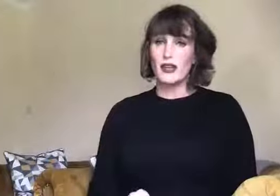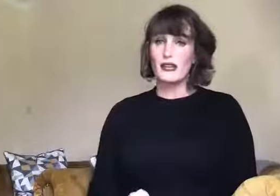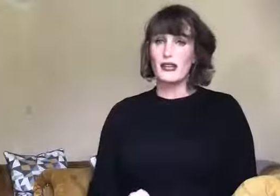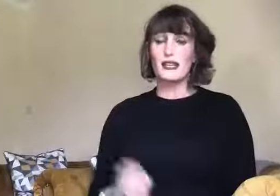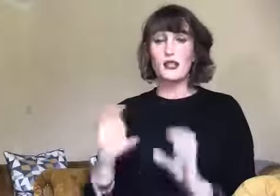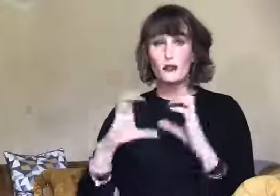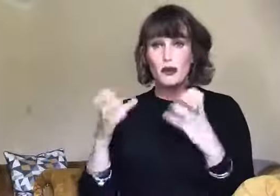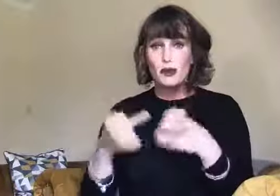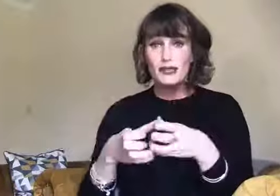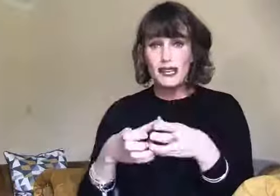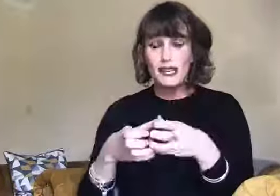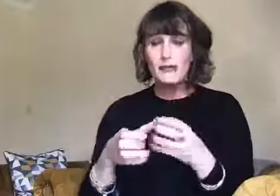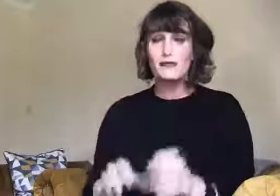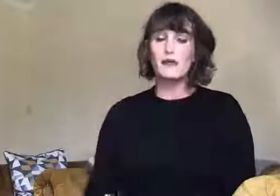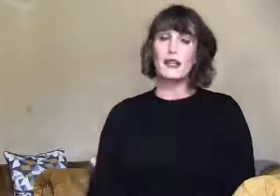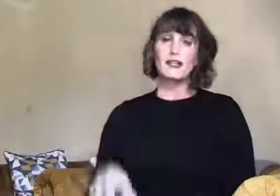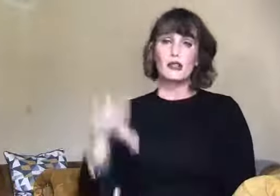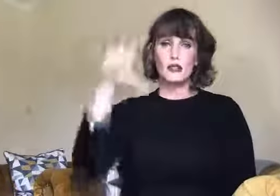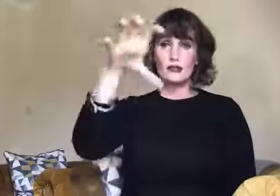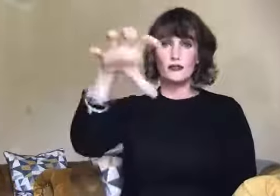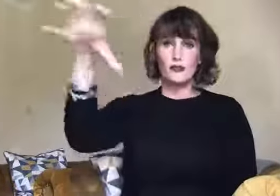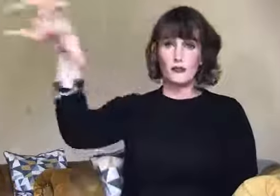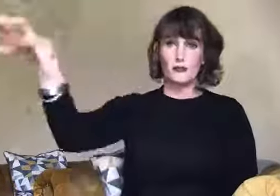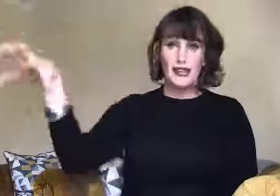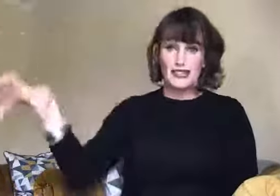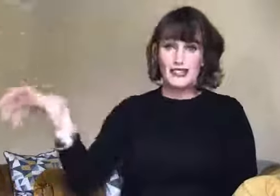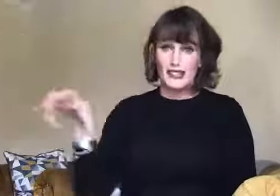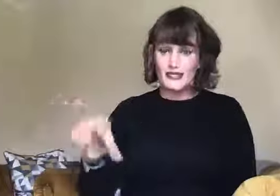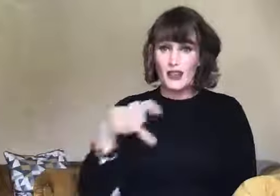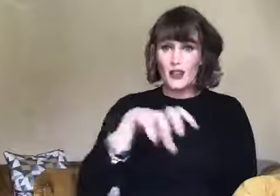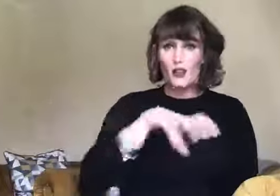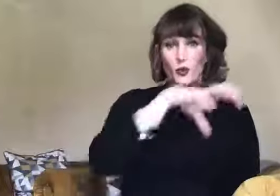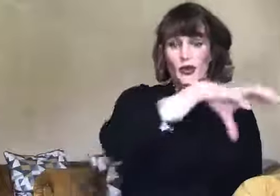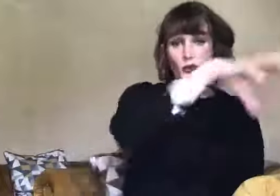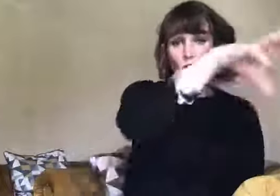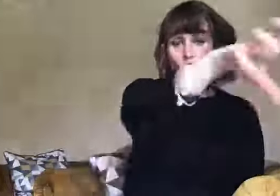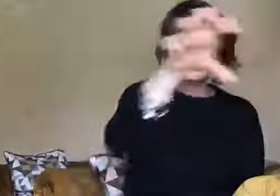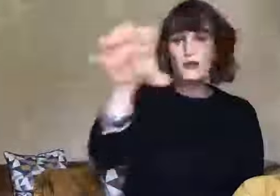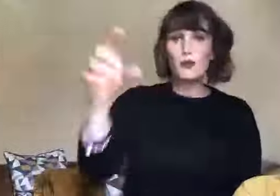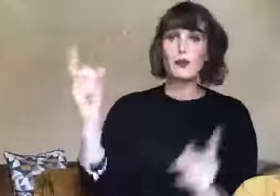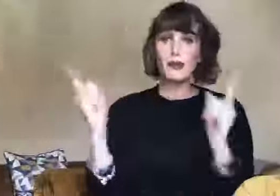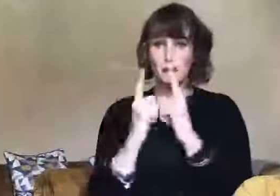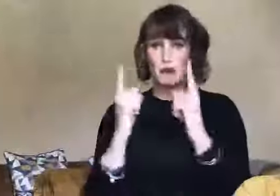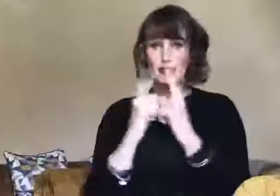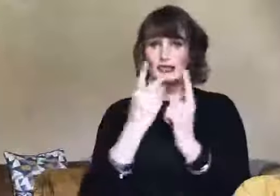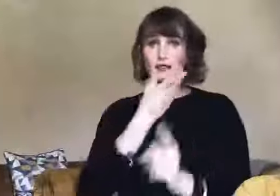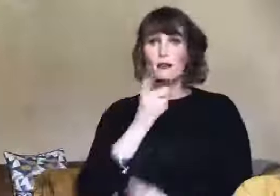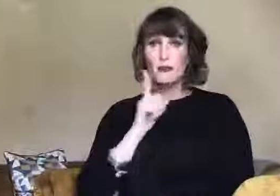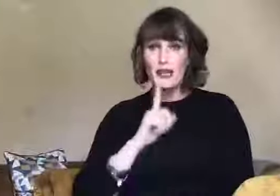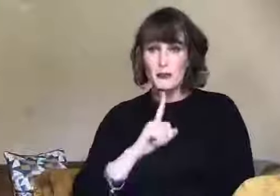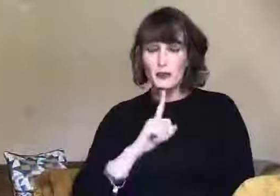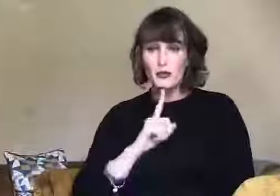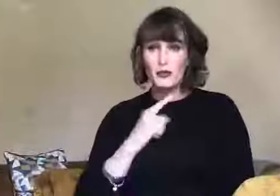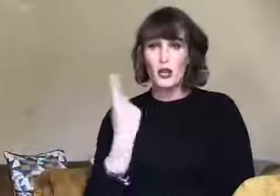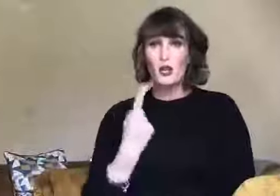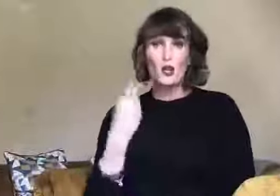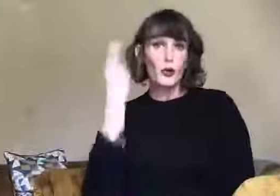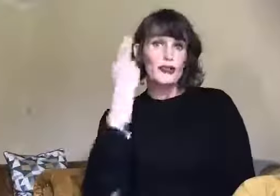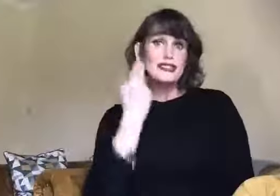okay, and in the community and in the different places that we go to where we can meet different people who are